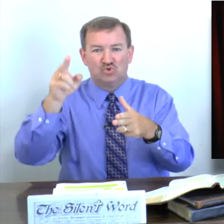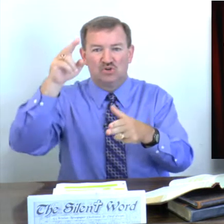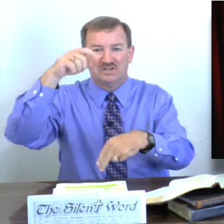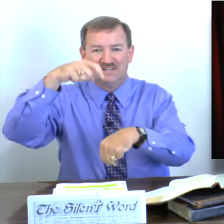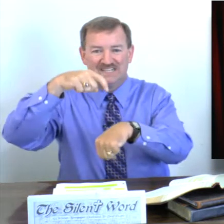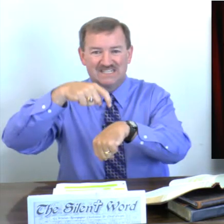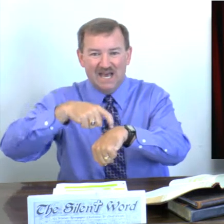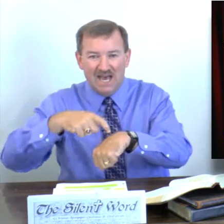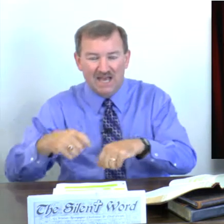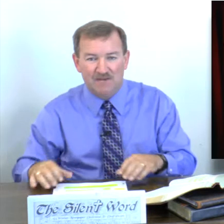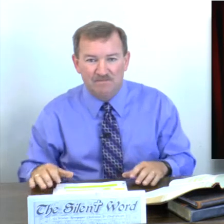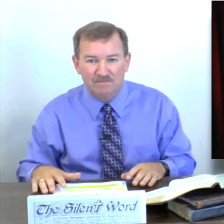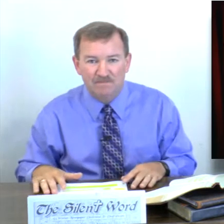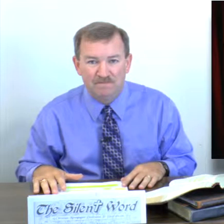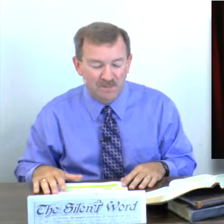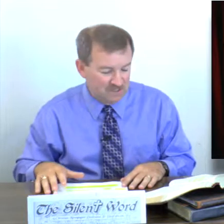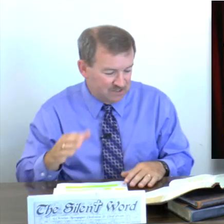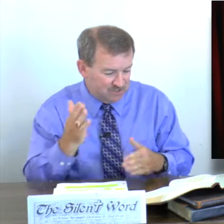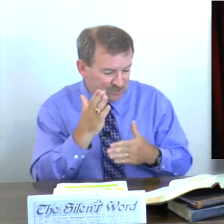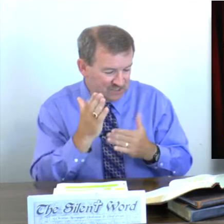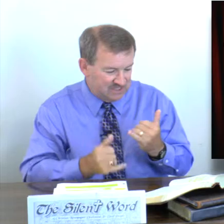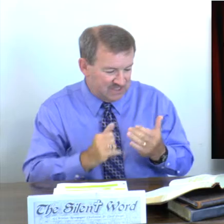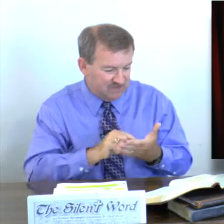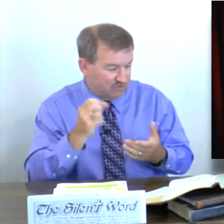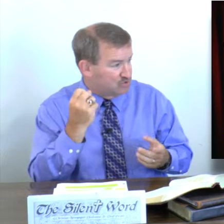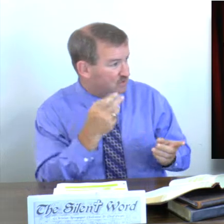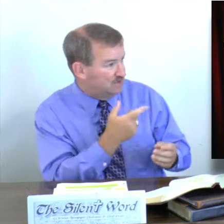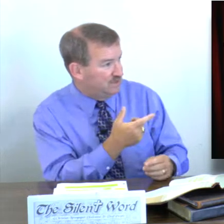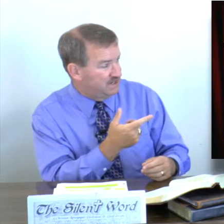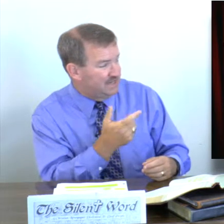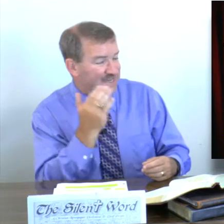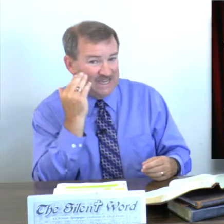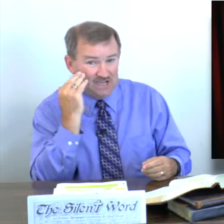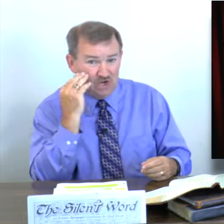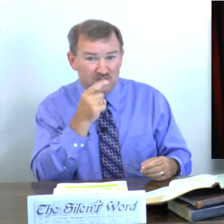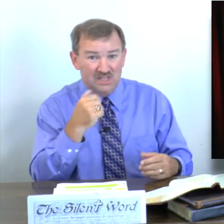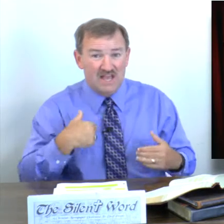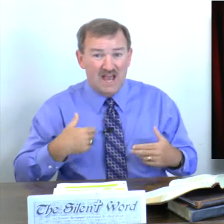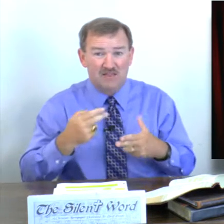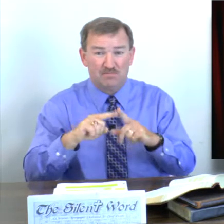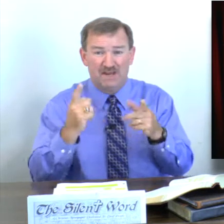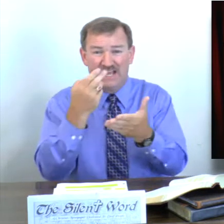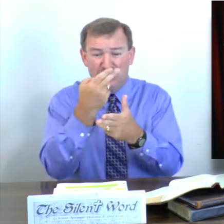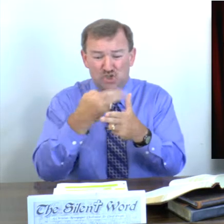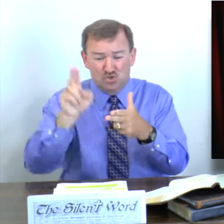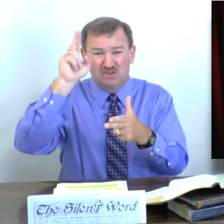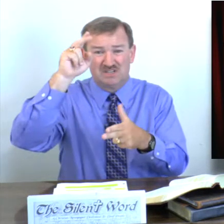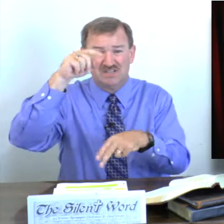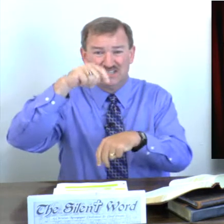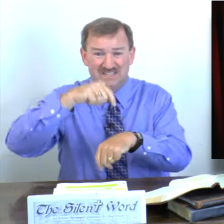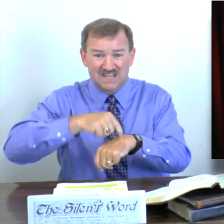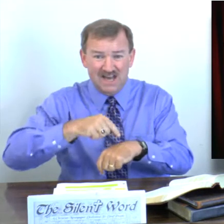short time. You see the end of verse 12 there? He knoweth he hath but a short